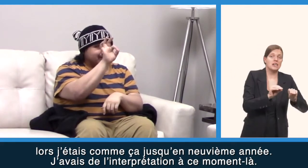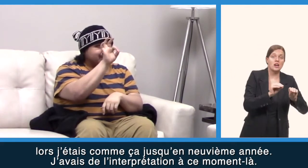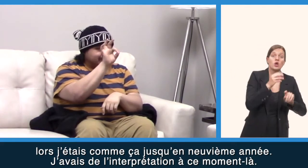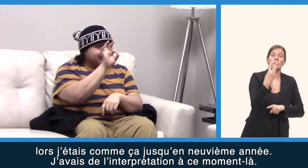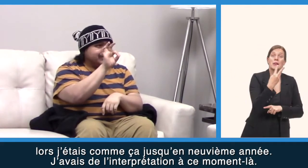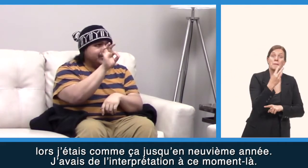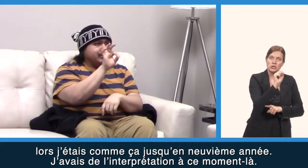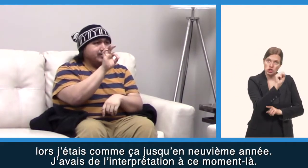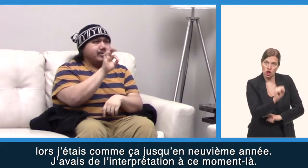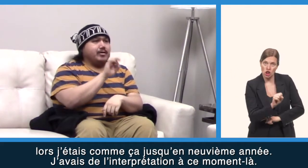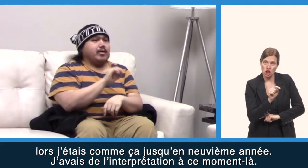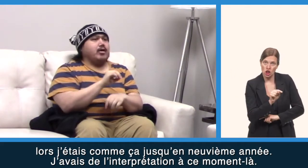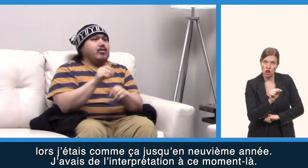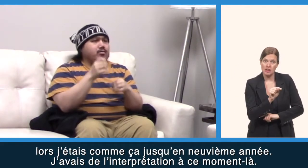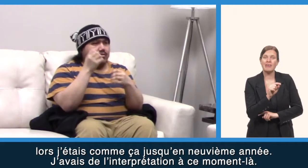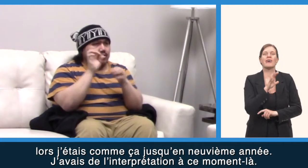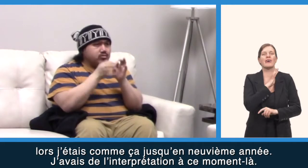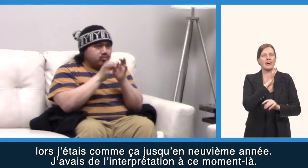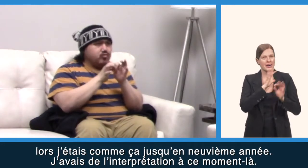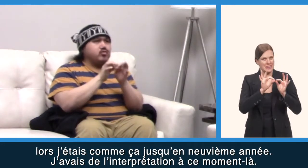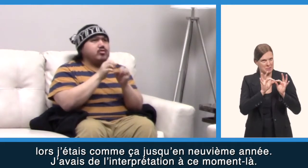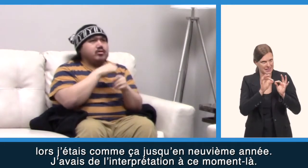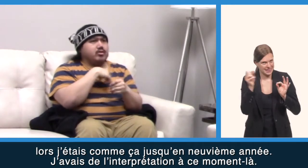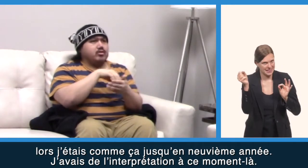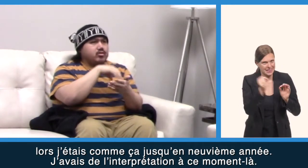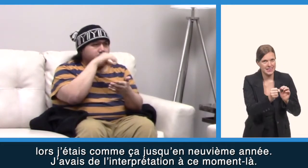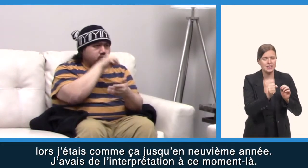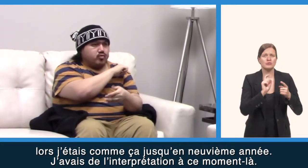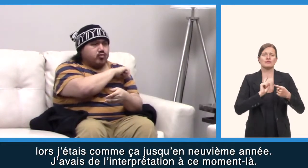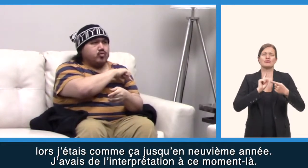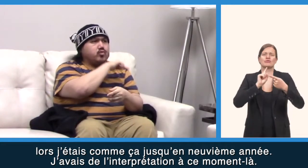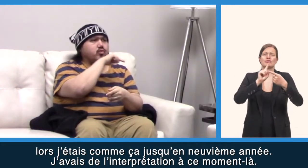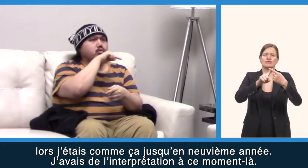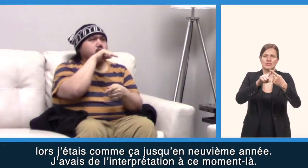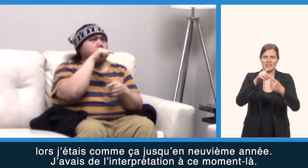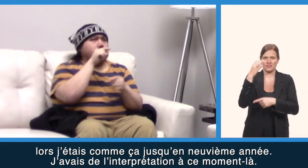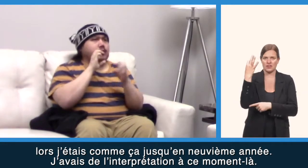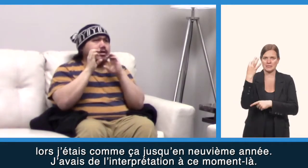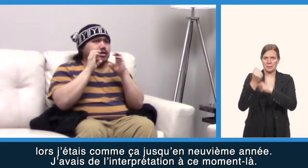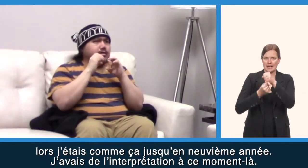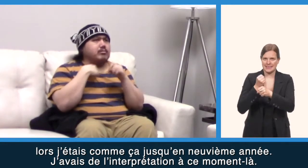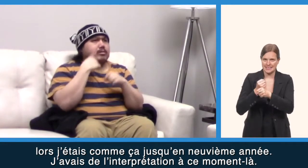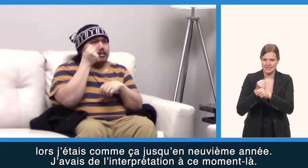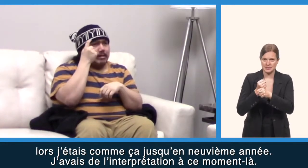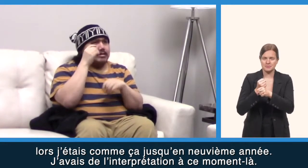me until grade 9. I had interpretation then.